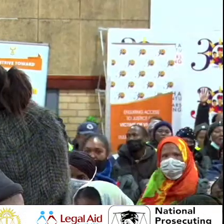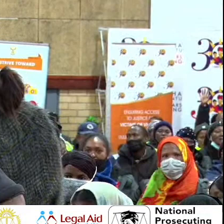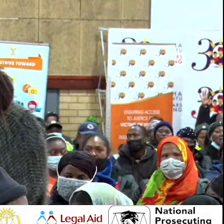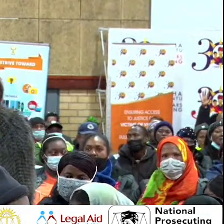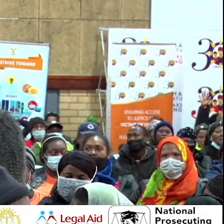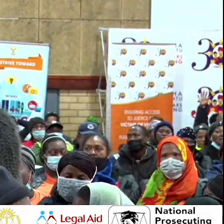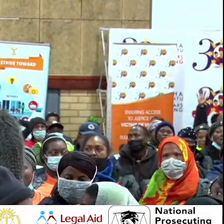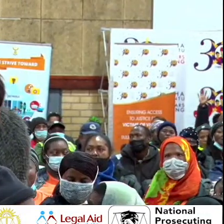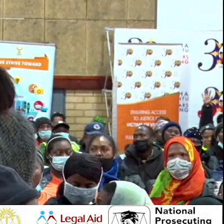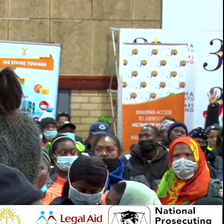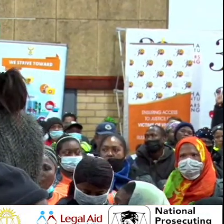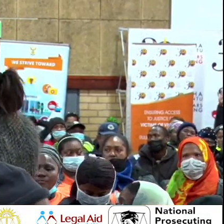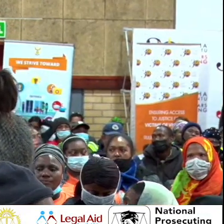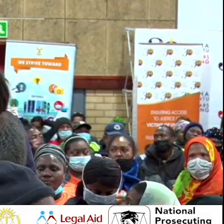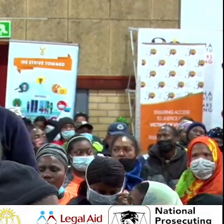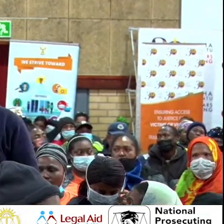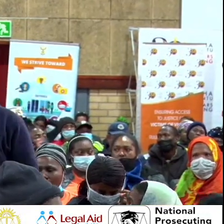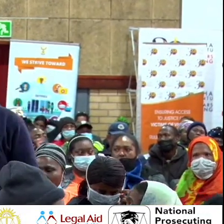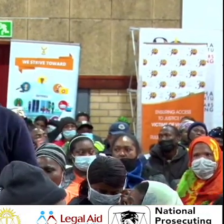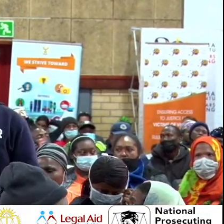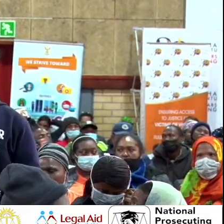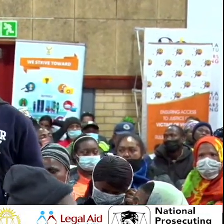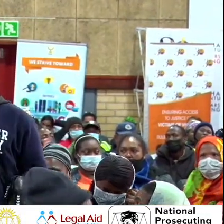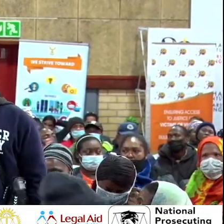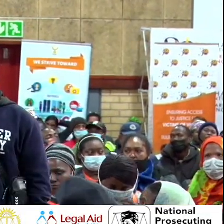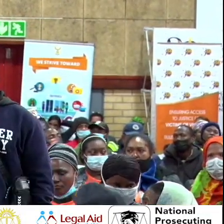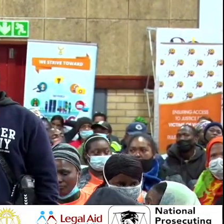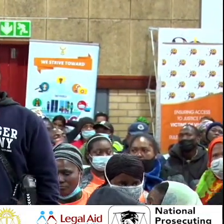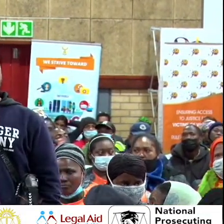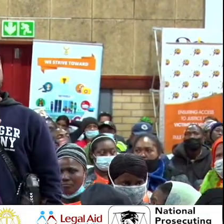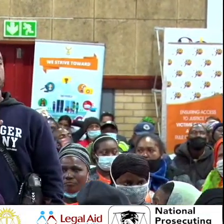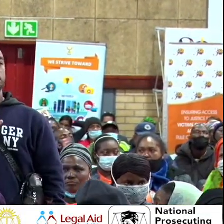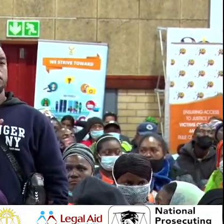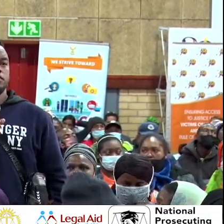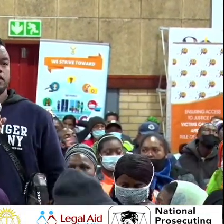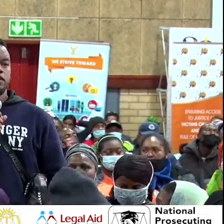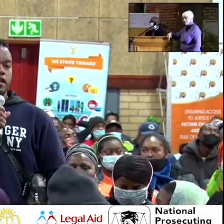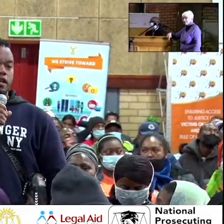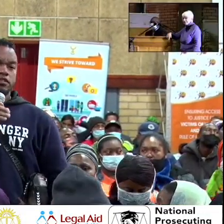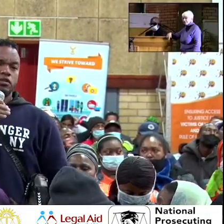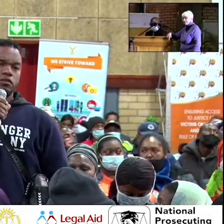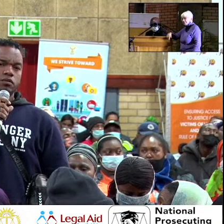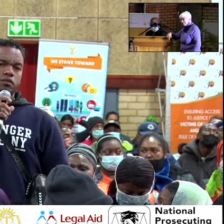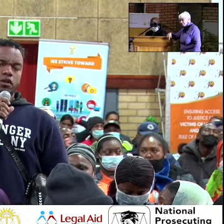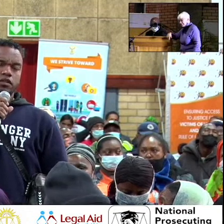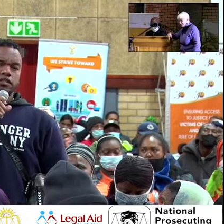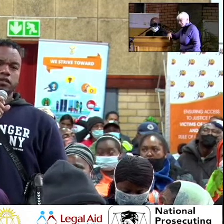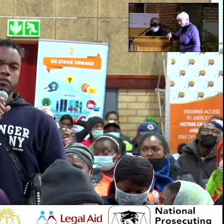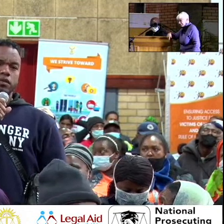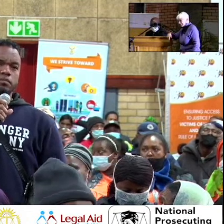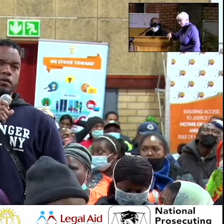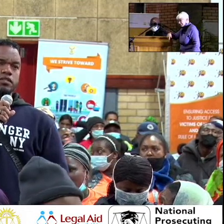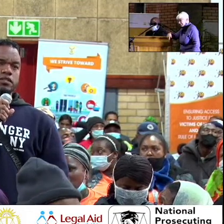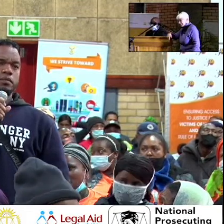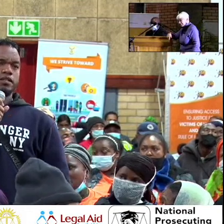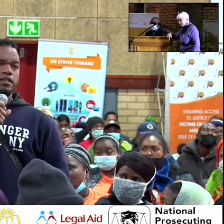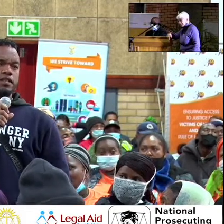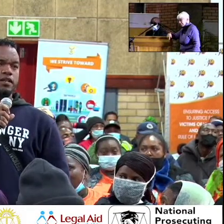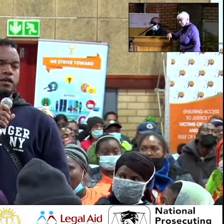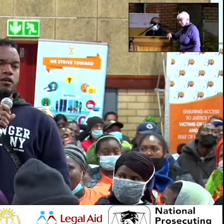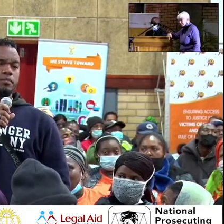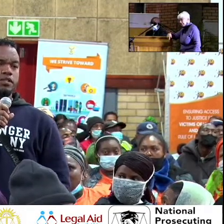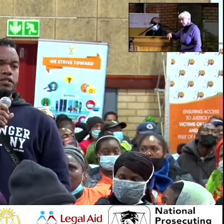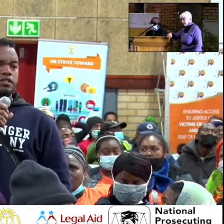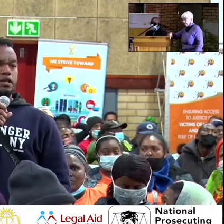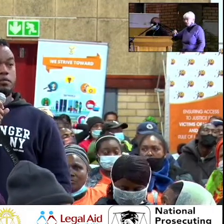Good afternoon, everybody. My name is Vivian Boyce, and I'm a student at CPUT. So last year we participated in